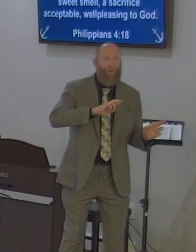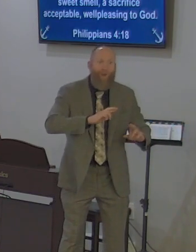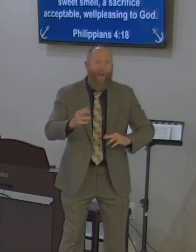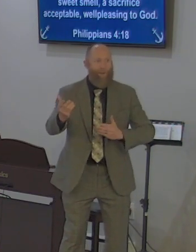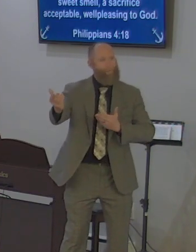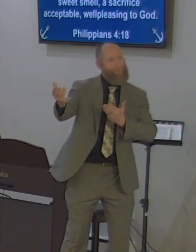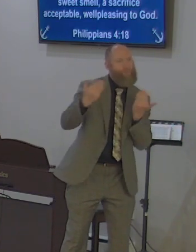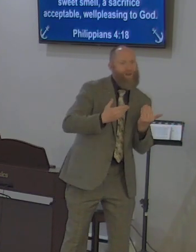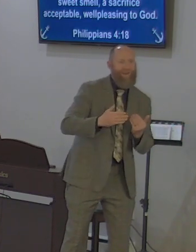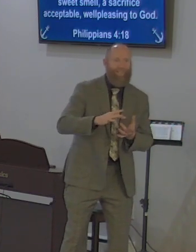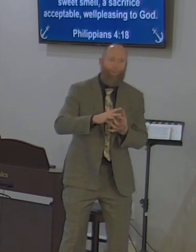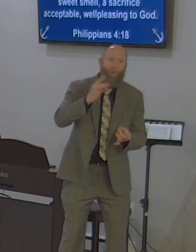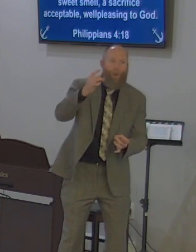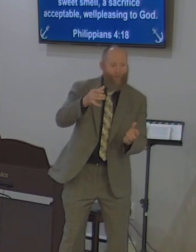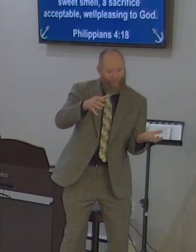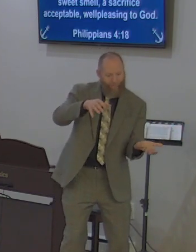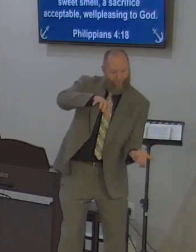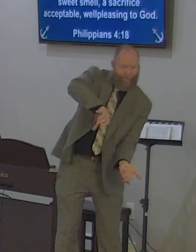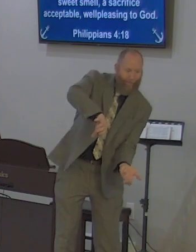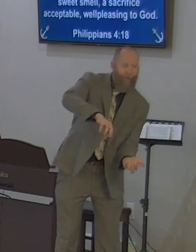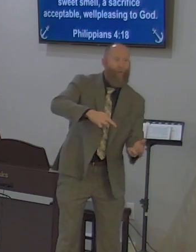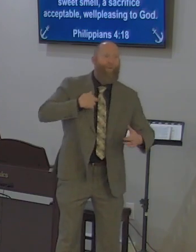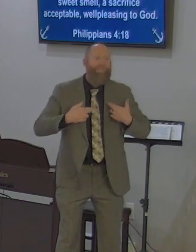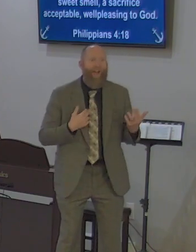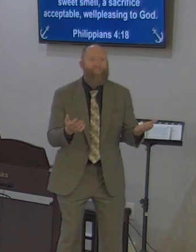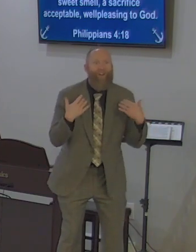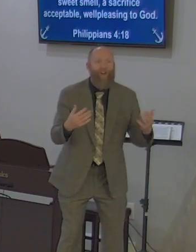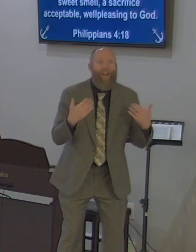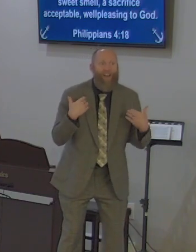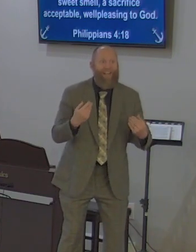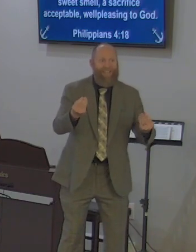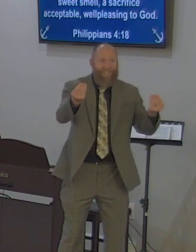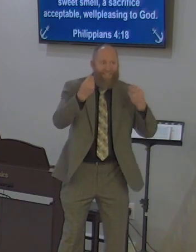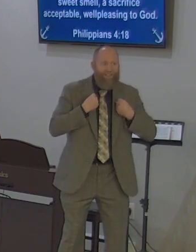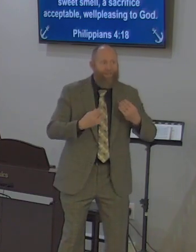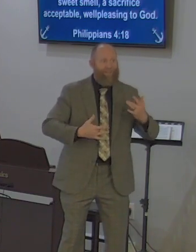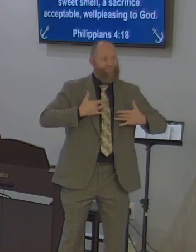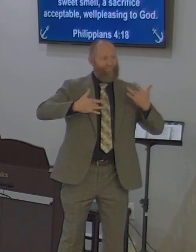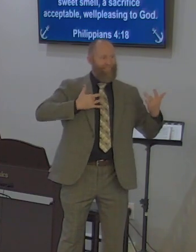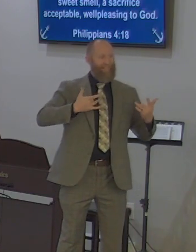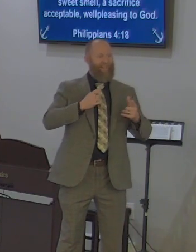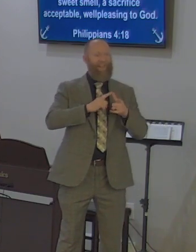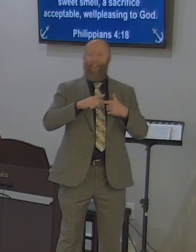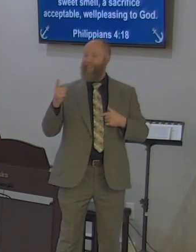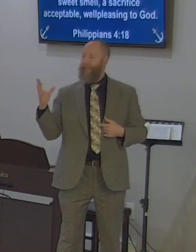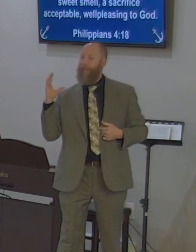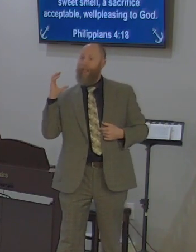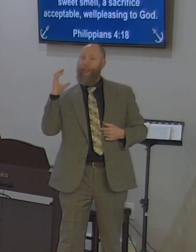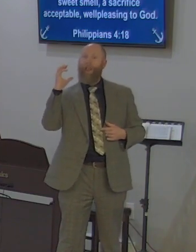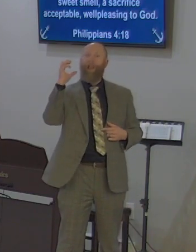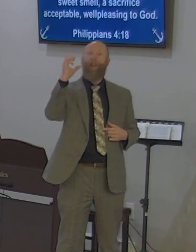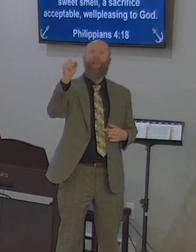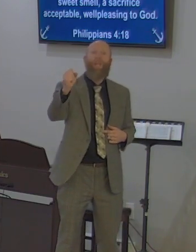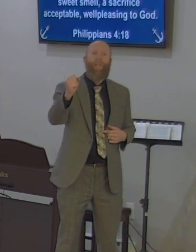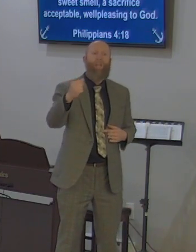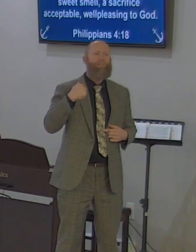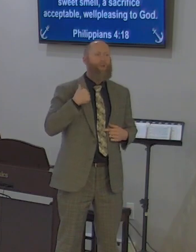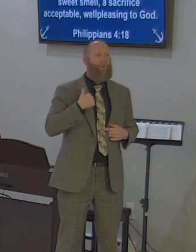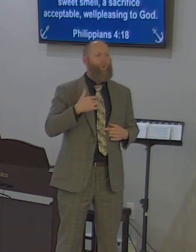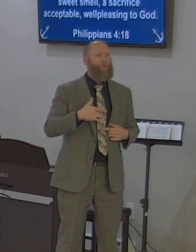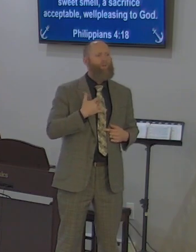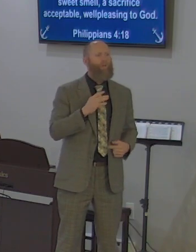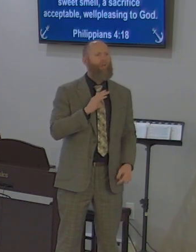luggage space, so he brought it with him. And then Brother Woodcock leaves, and it's a letdown to you, not because I leave, just because the